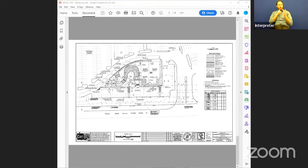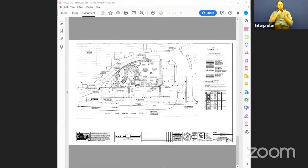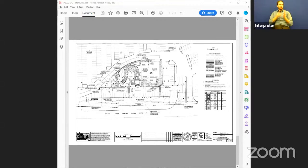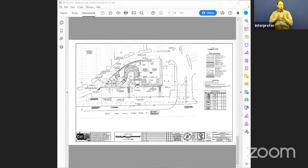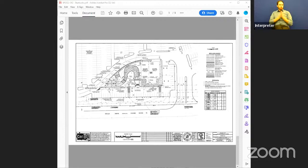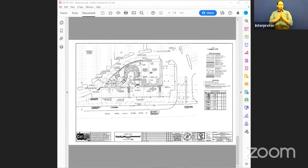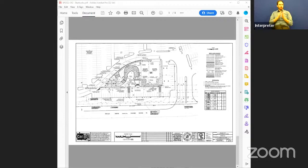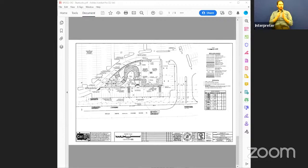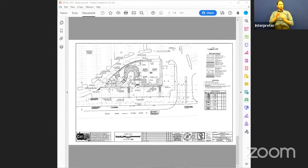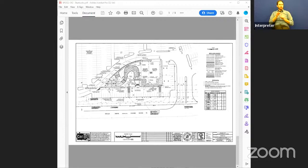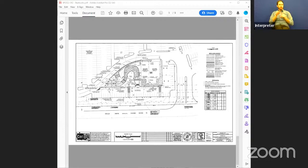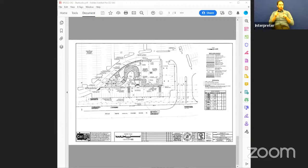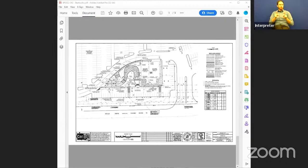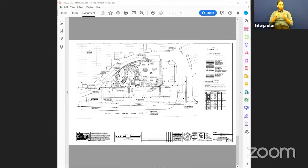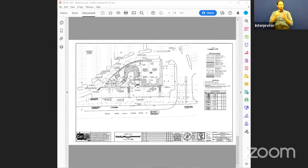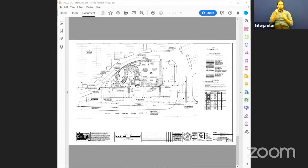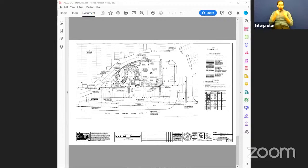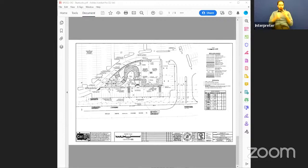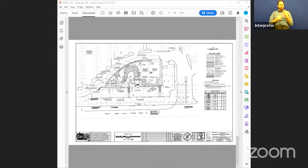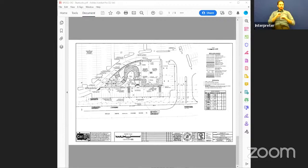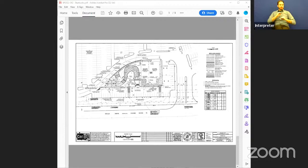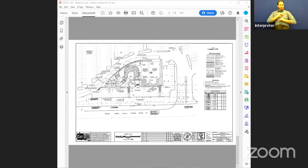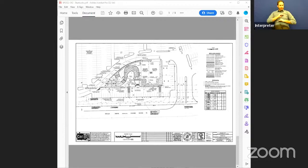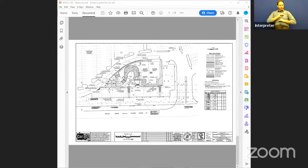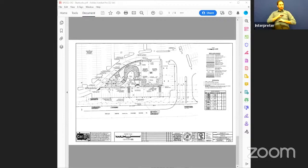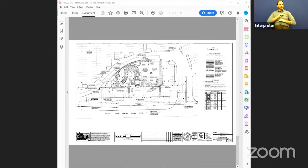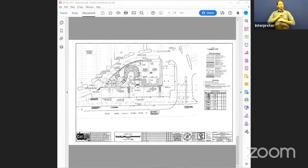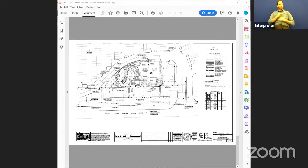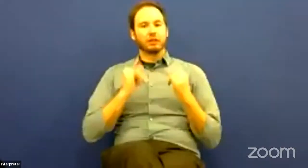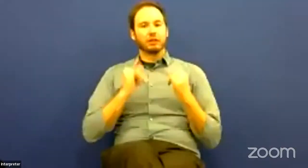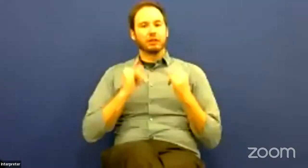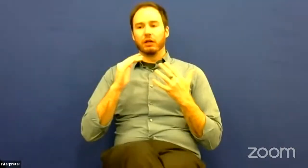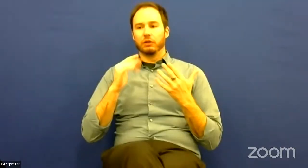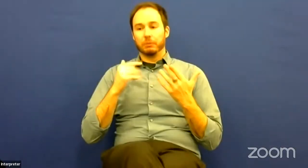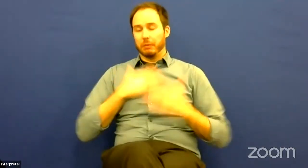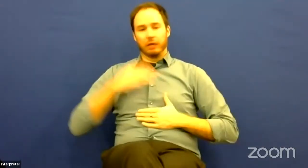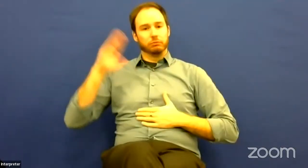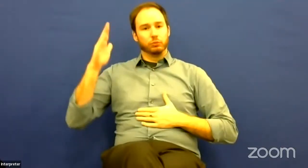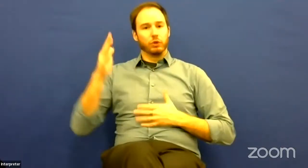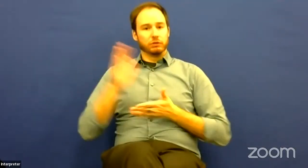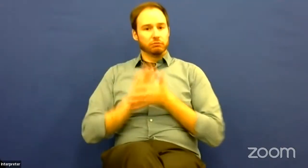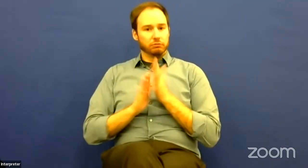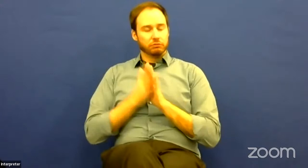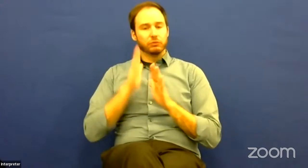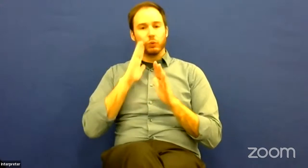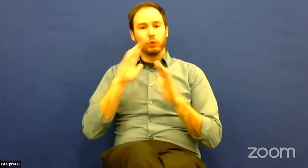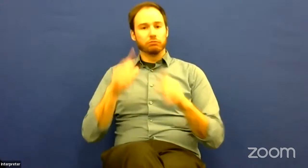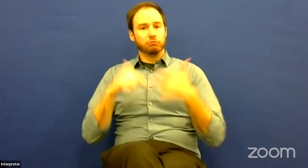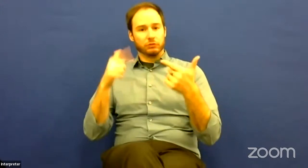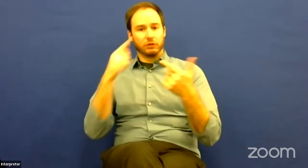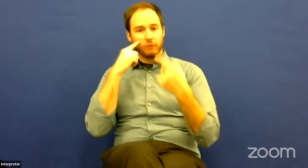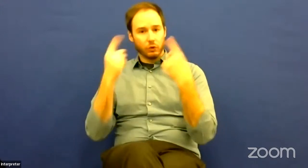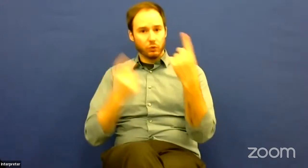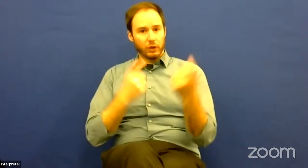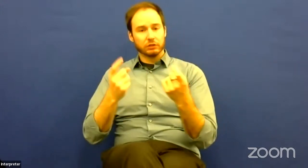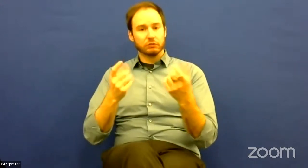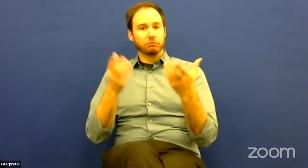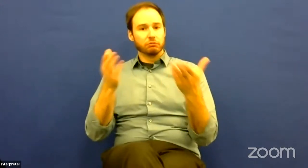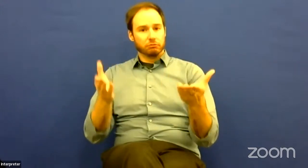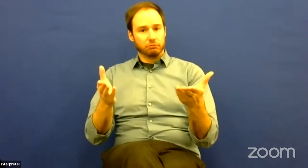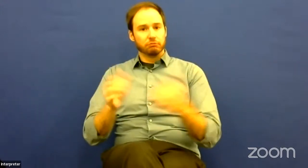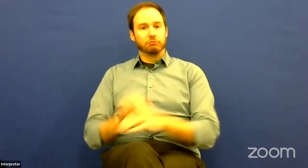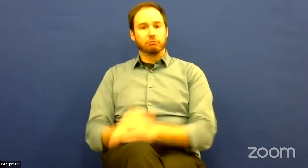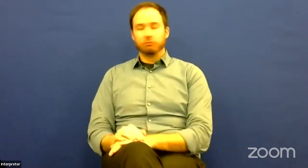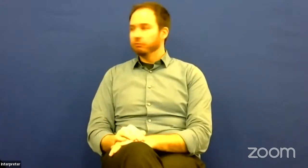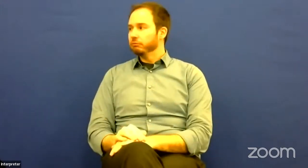permit. With that, we'll stop our presentation and be available to answer any questions that the board